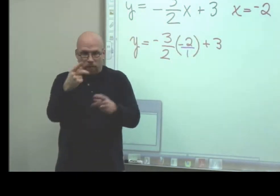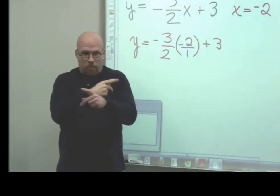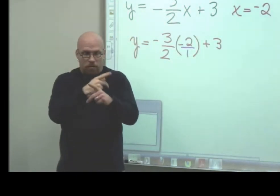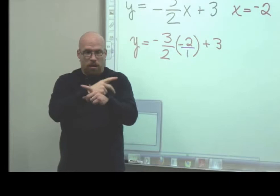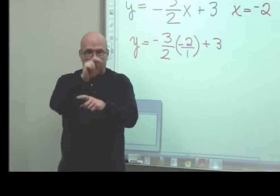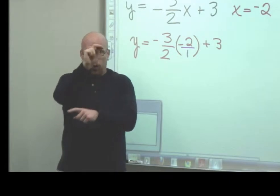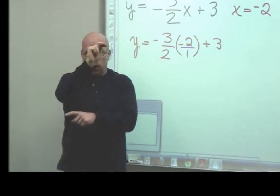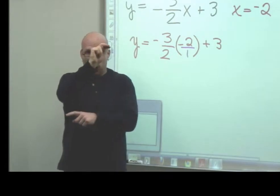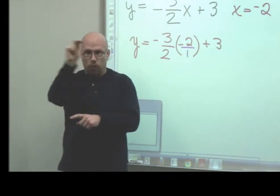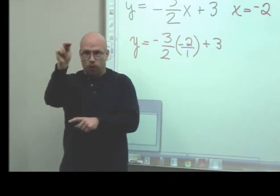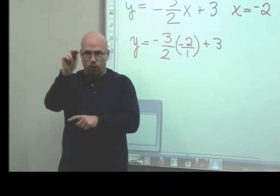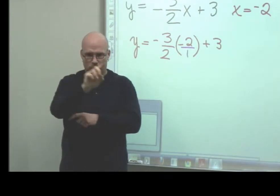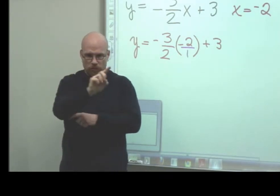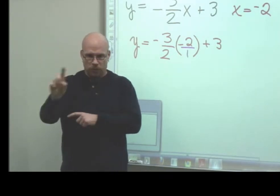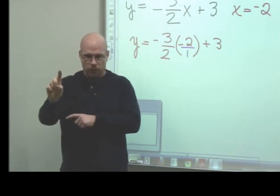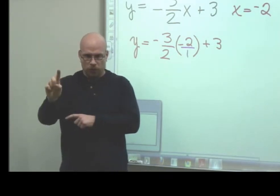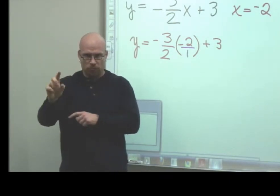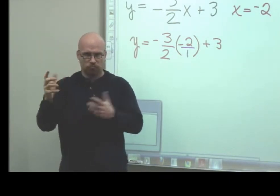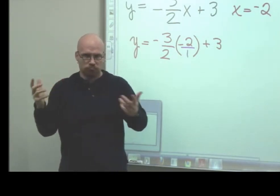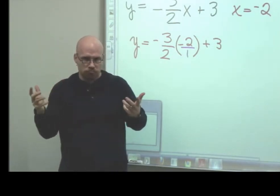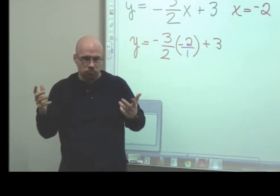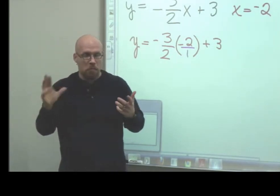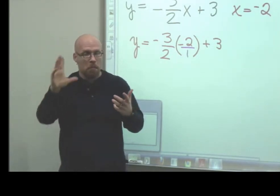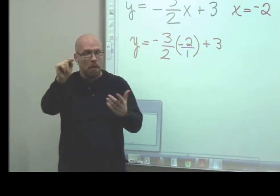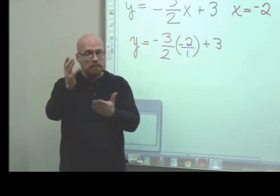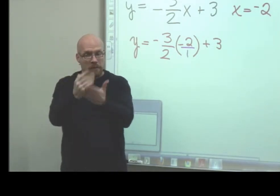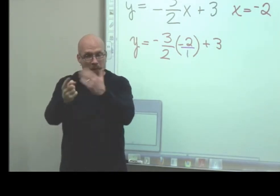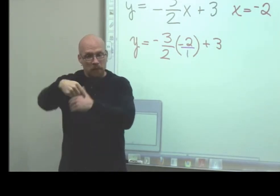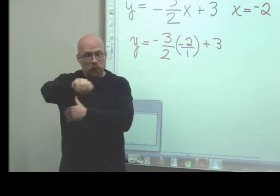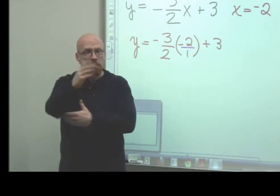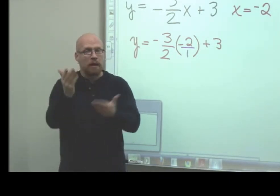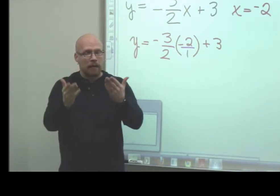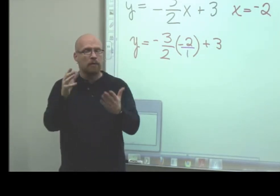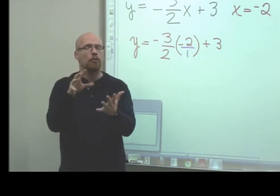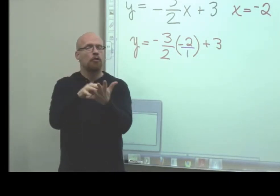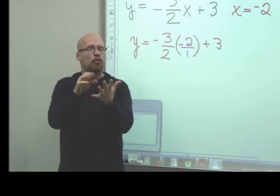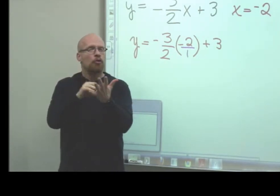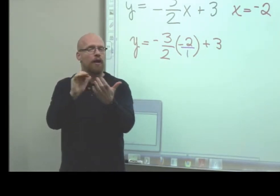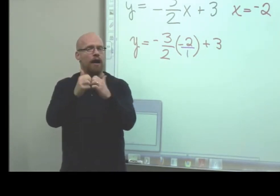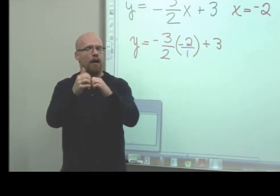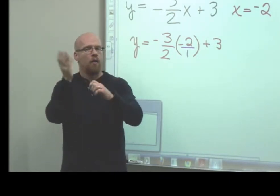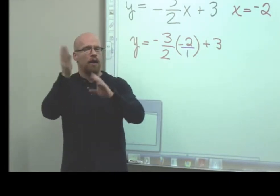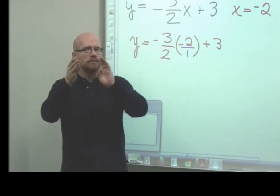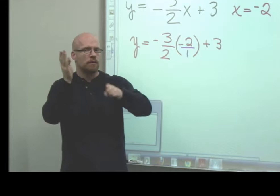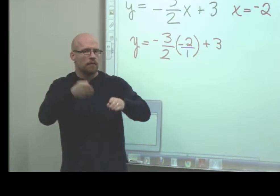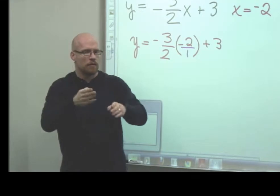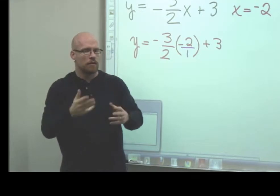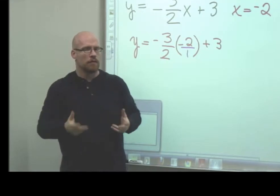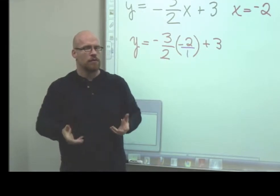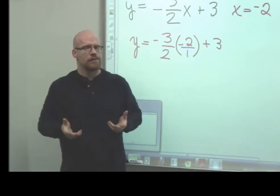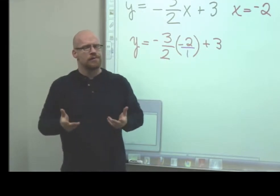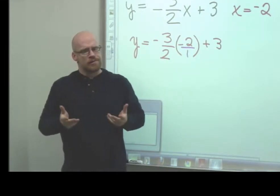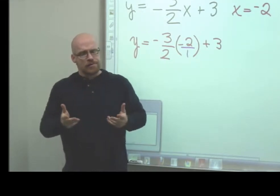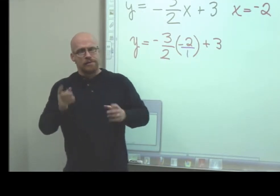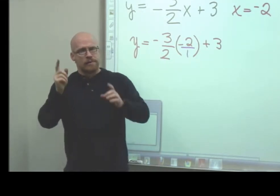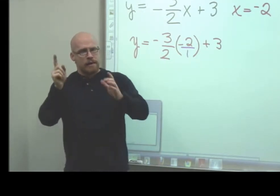So now, all I have is straight multiplication, numerators and denominators. Some people here may know how to